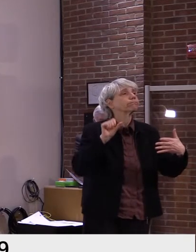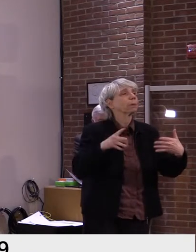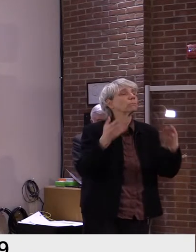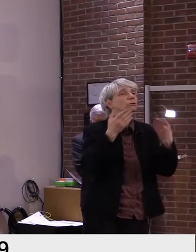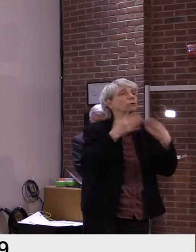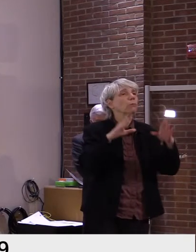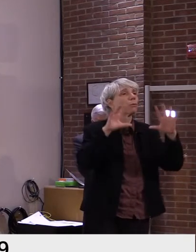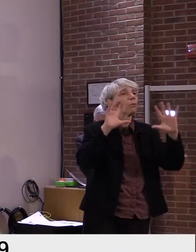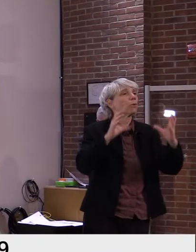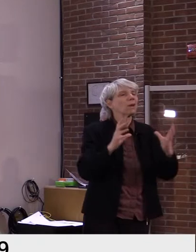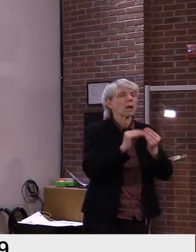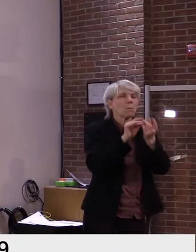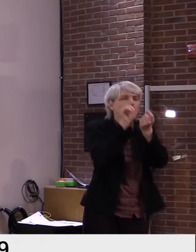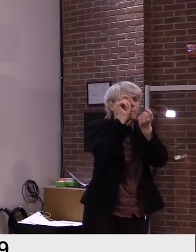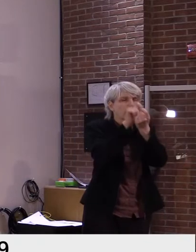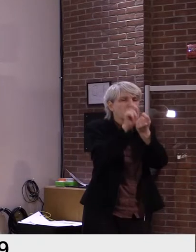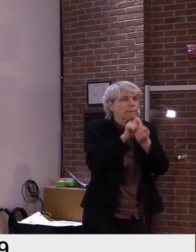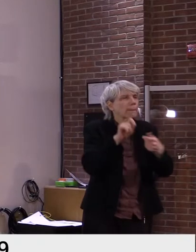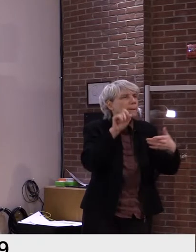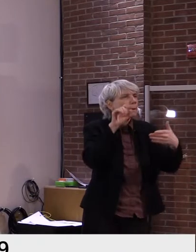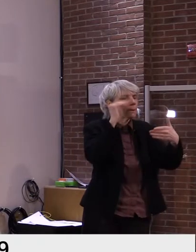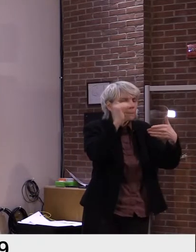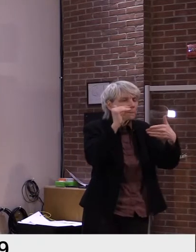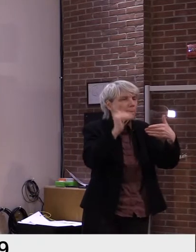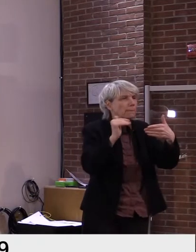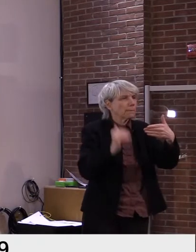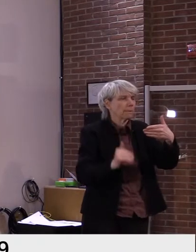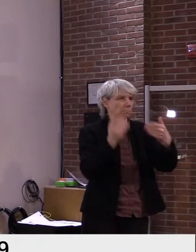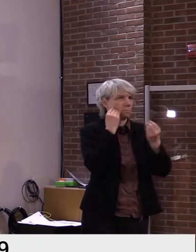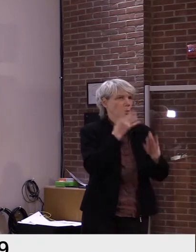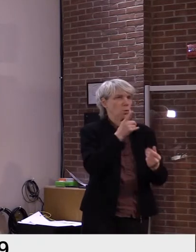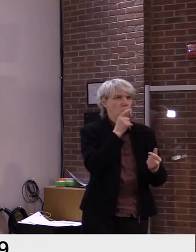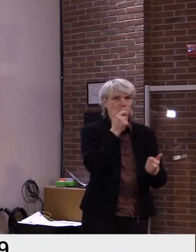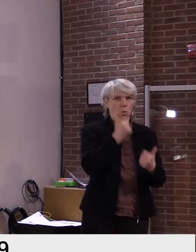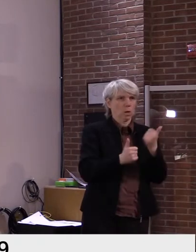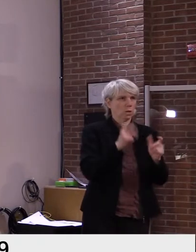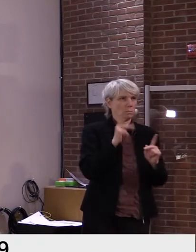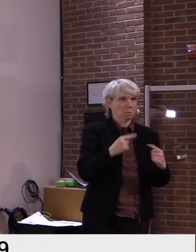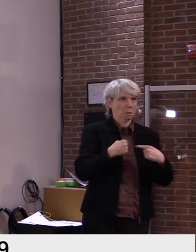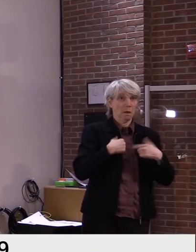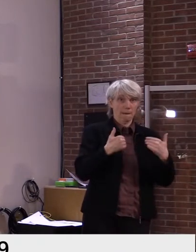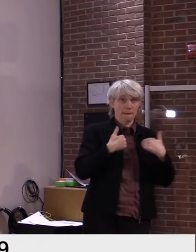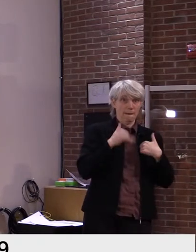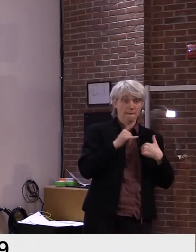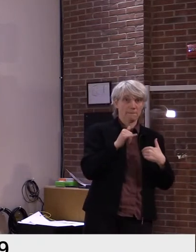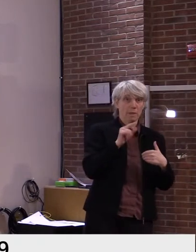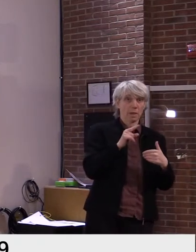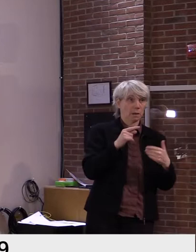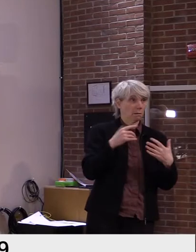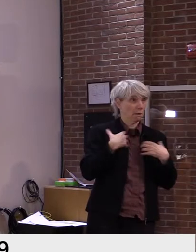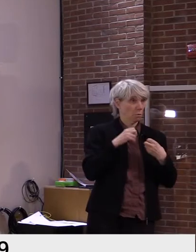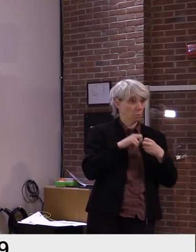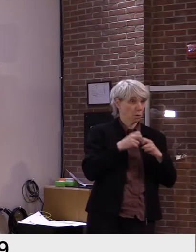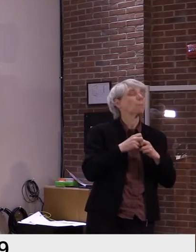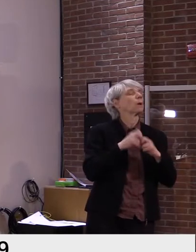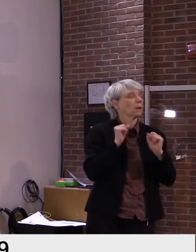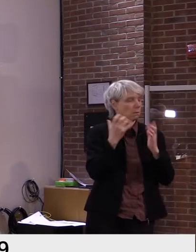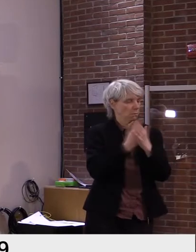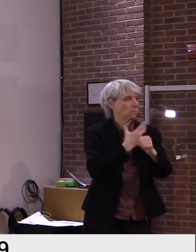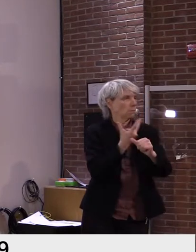what qualifies as a qualifying condition. You can find on our website